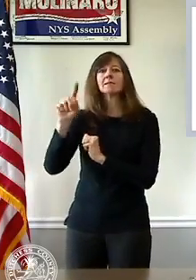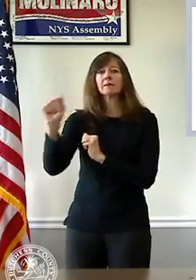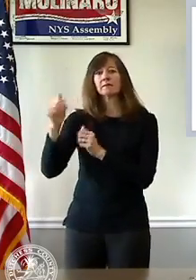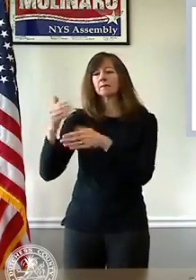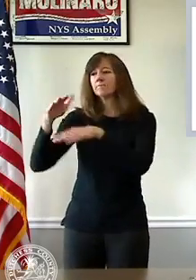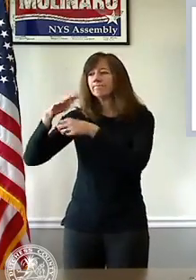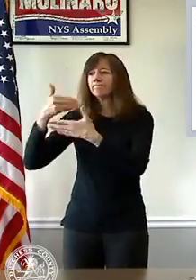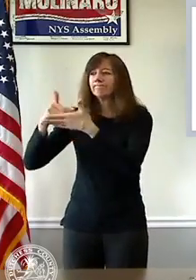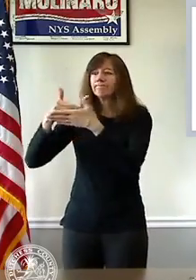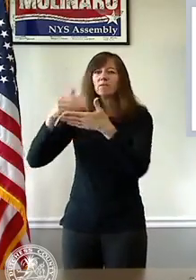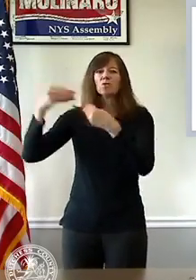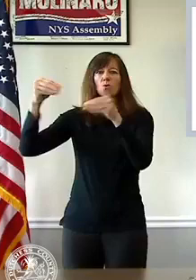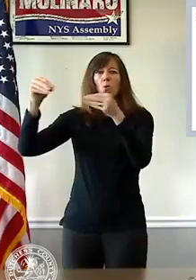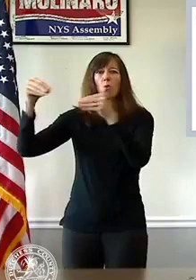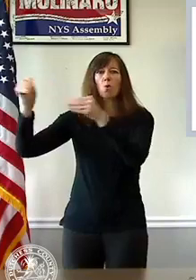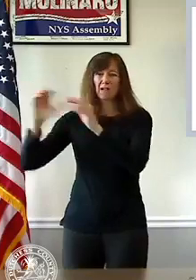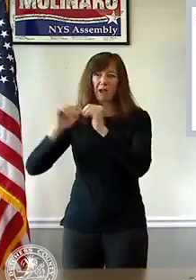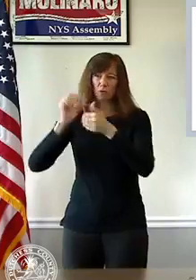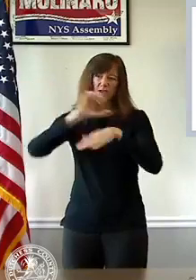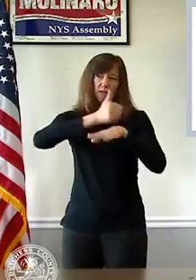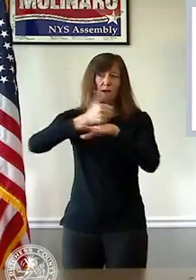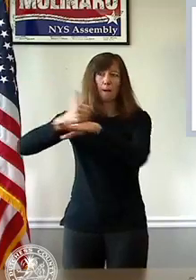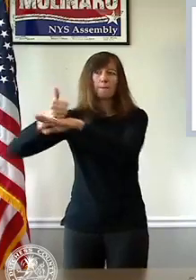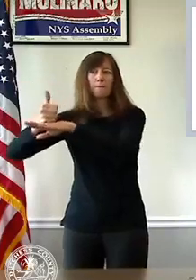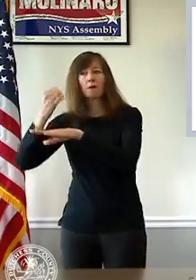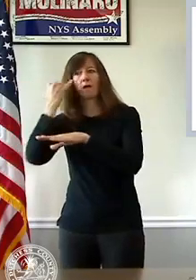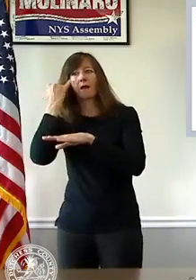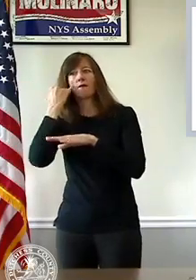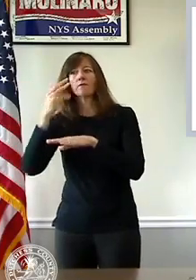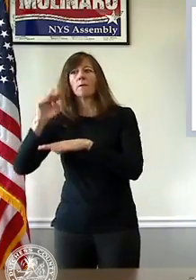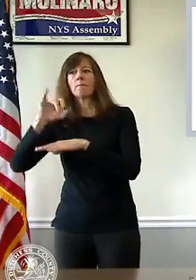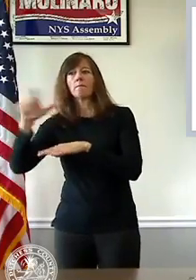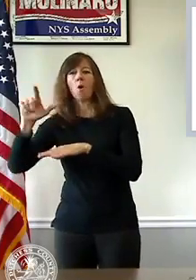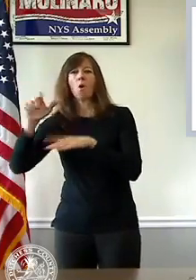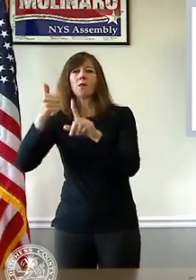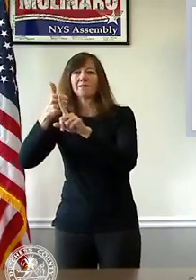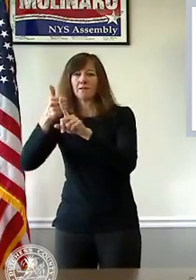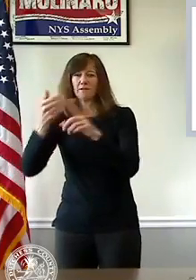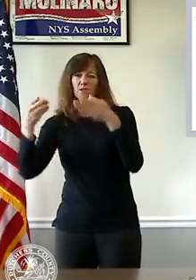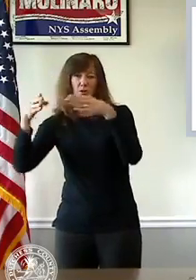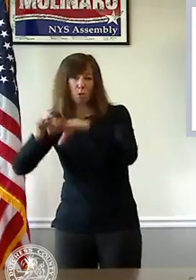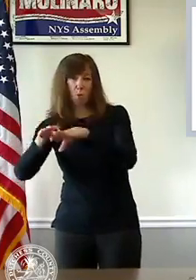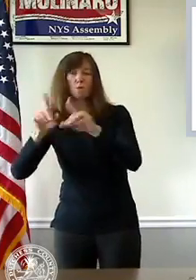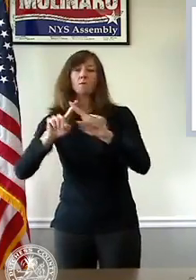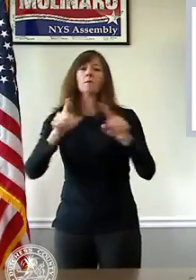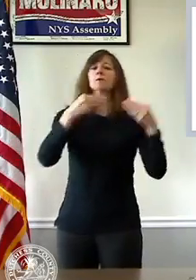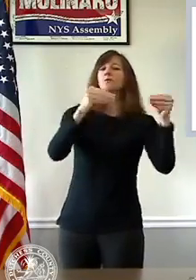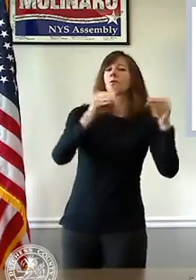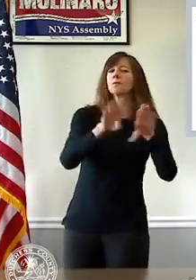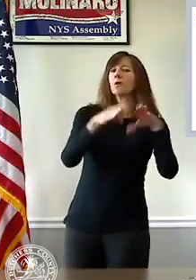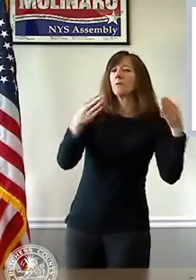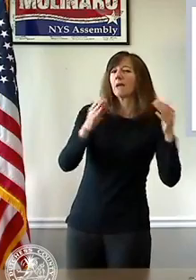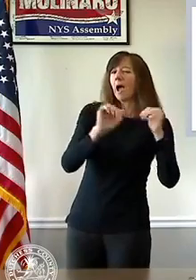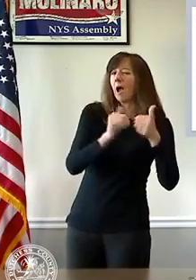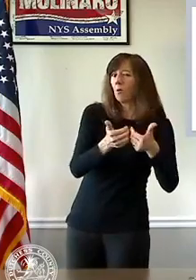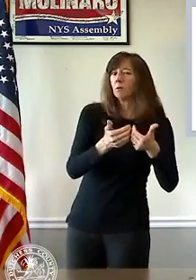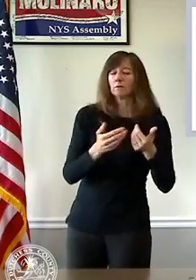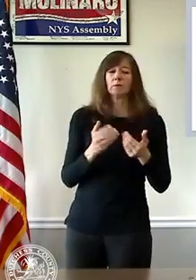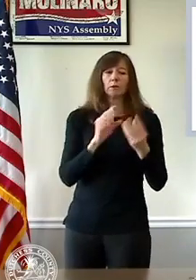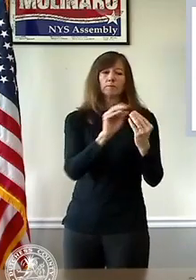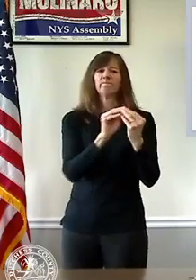can open up along with phase 2, and we're going to continue to push on that. You likely know dentist's office now permitted to open as